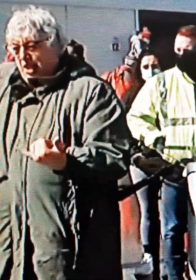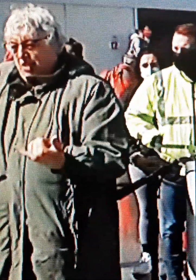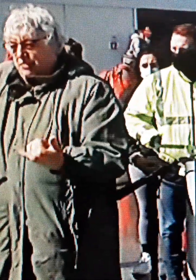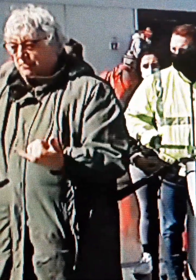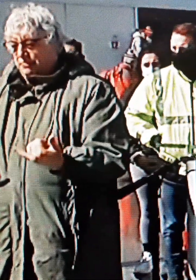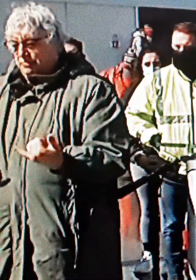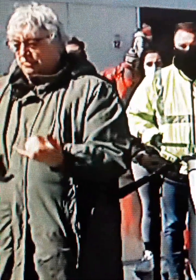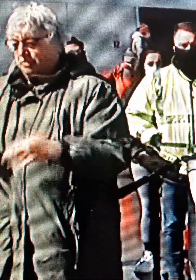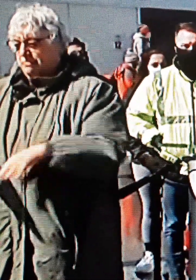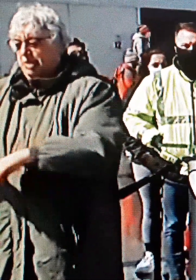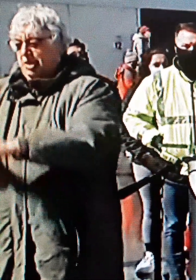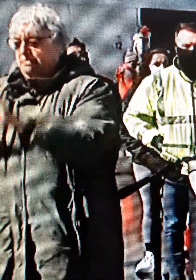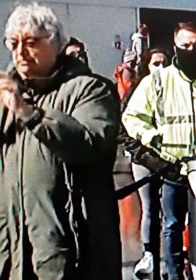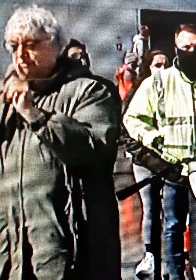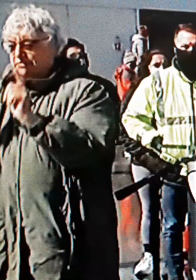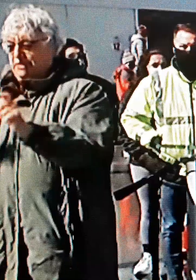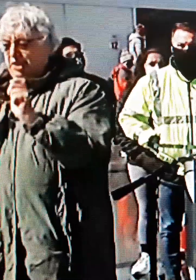up